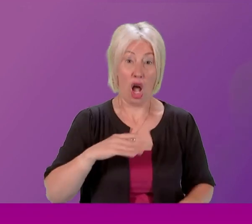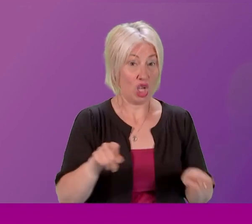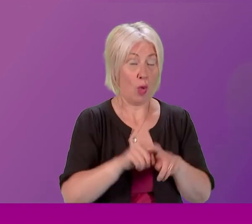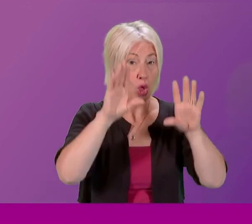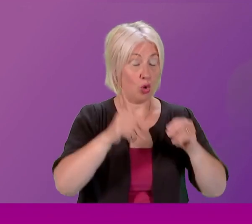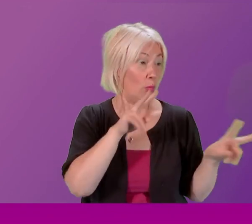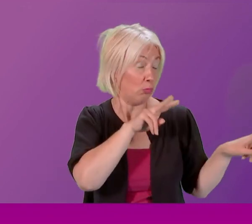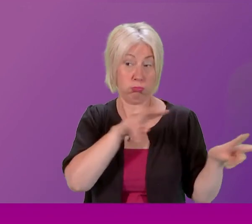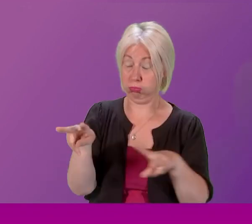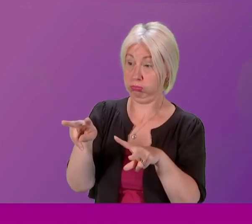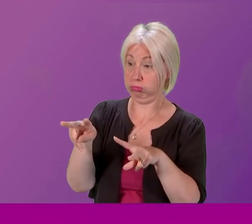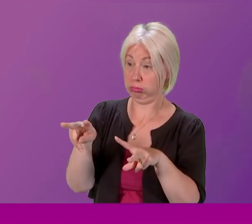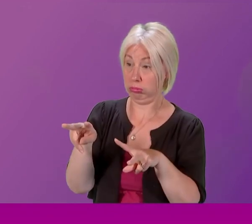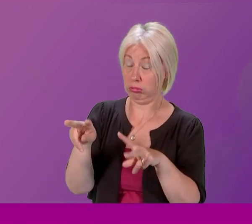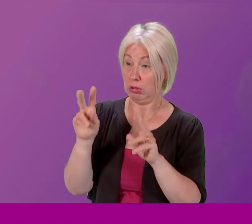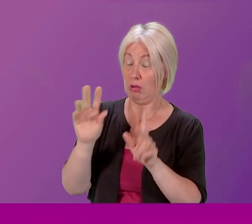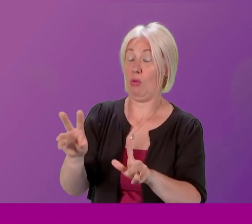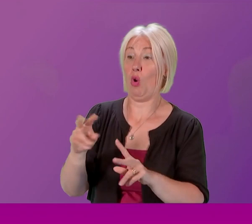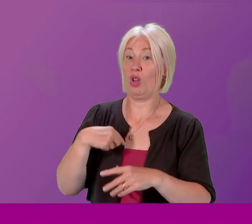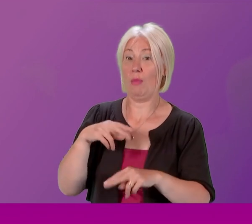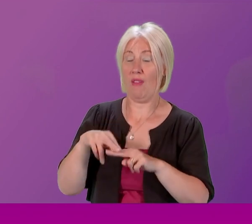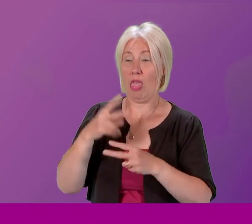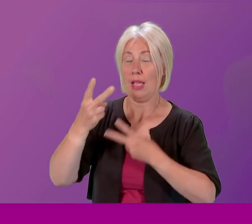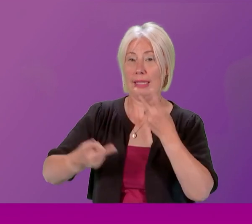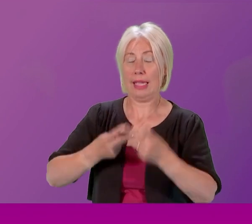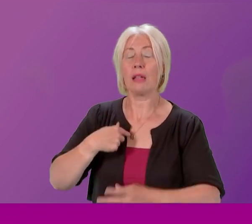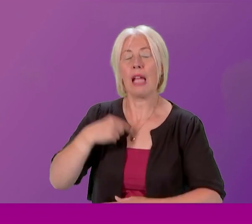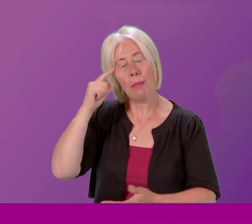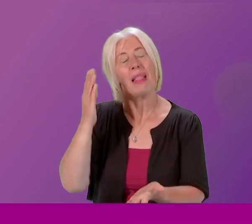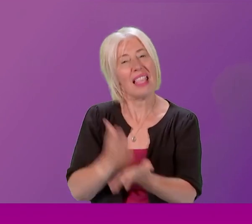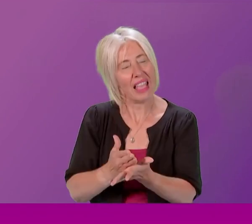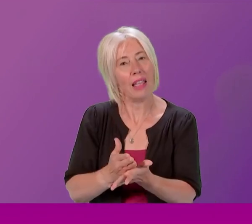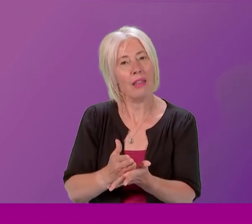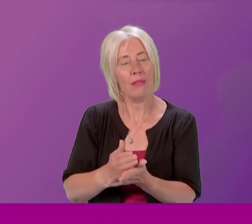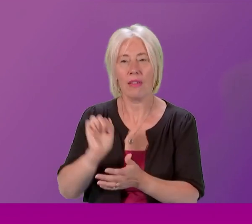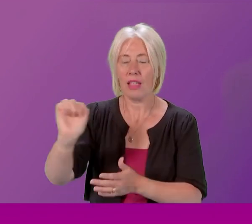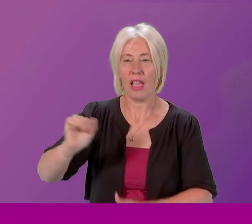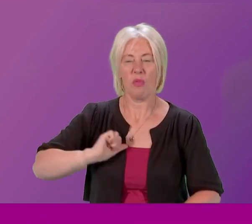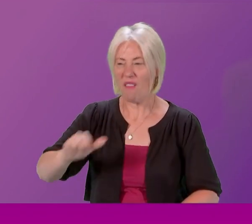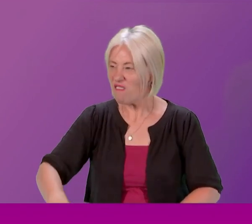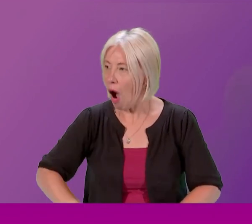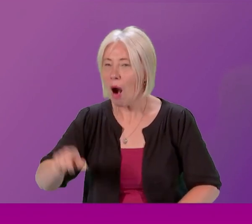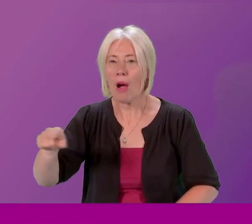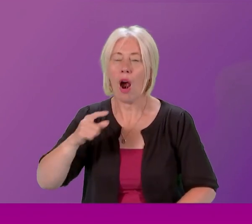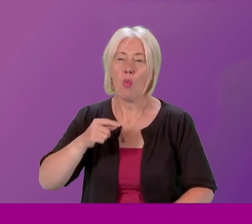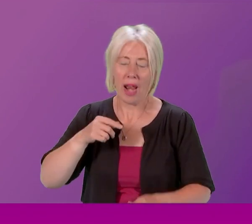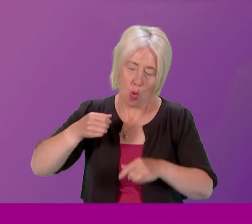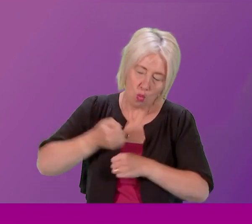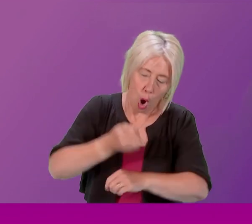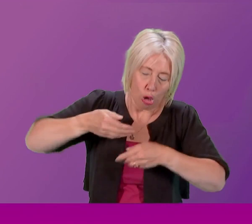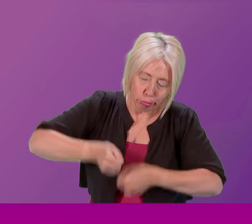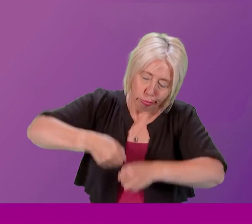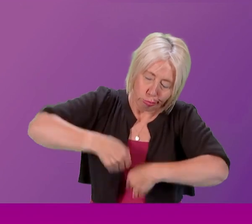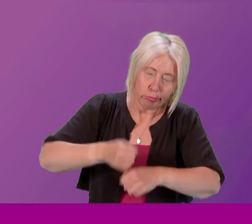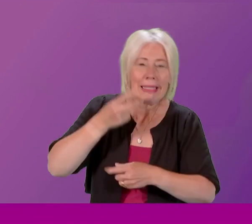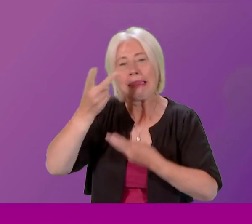And I also believe that, you know, he was a farmer, he sang at his work. And